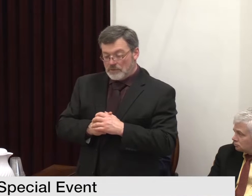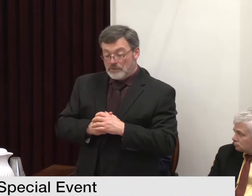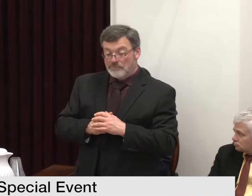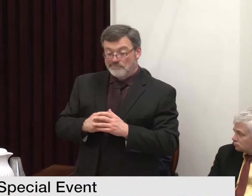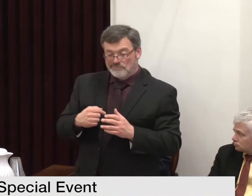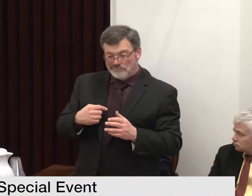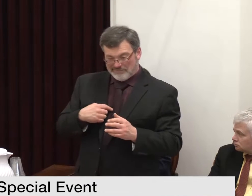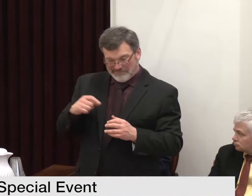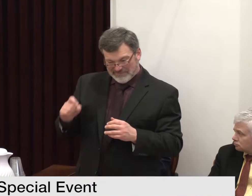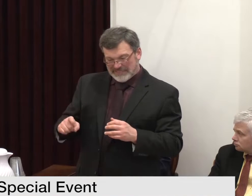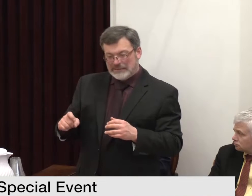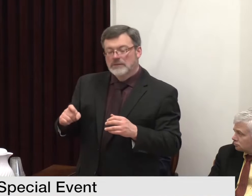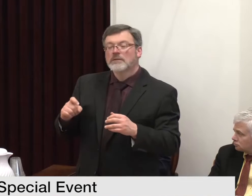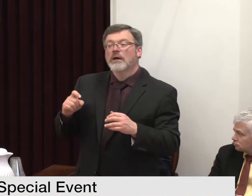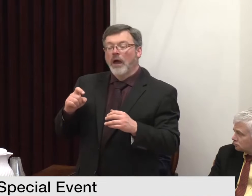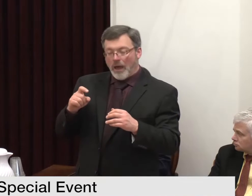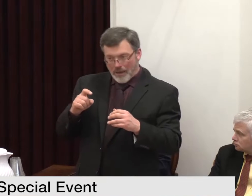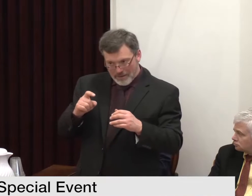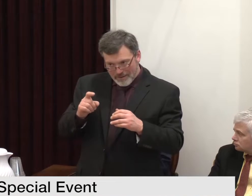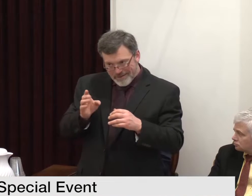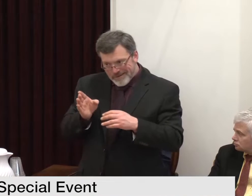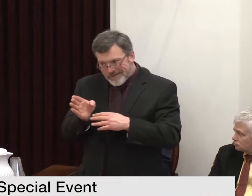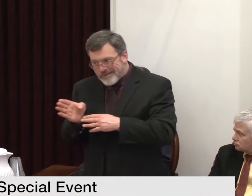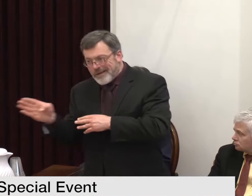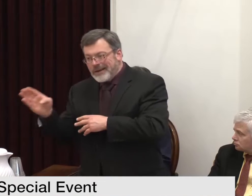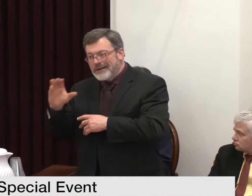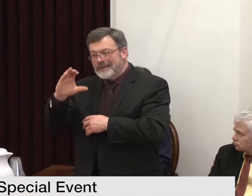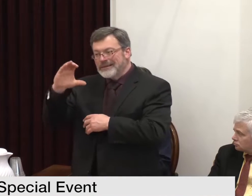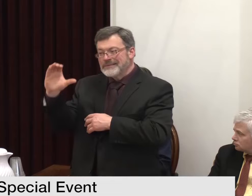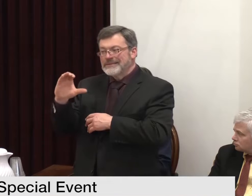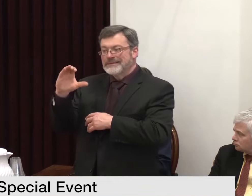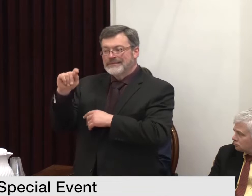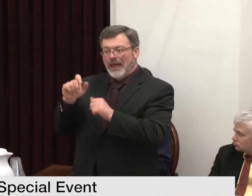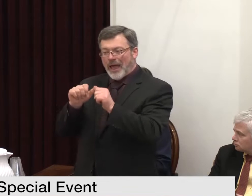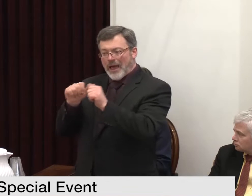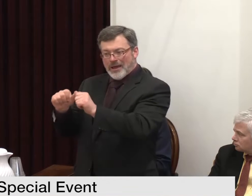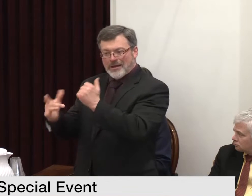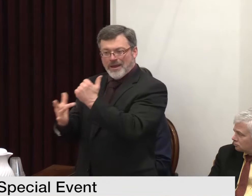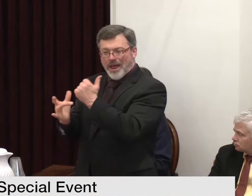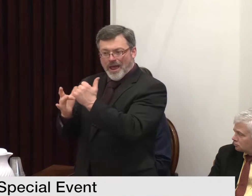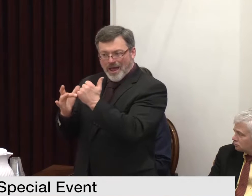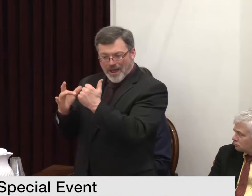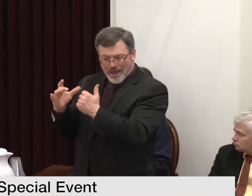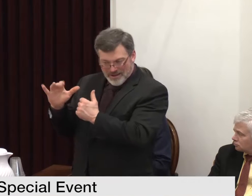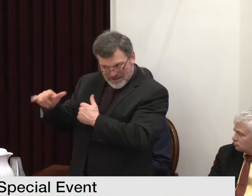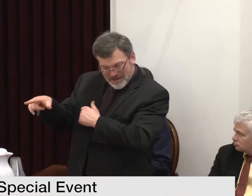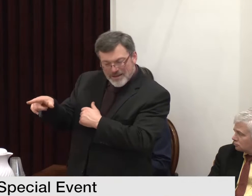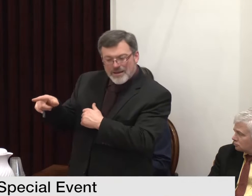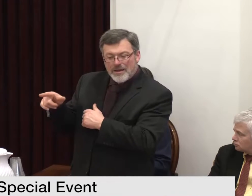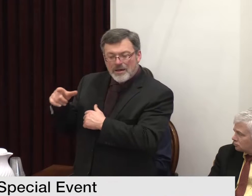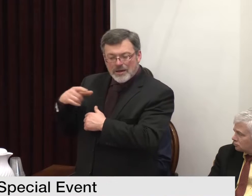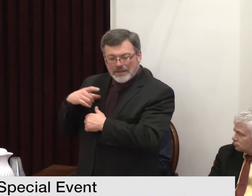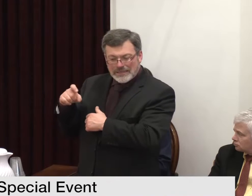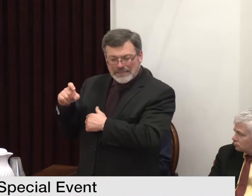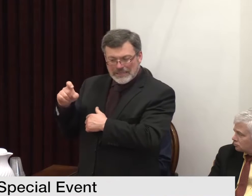education. For years, I've been proud to stand here and talk about my own trades education.